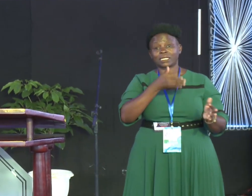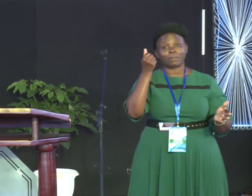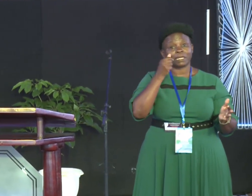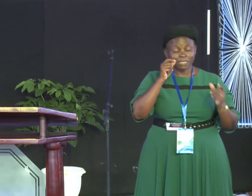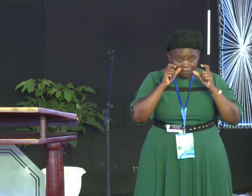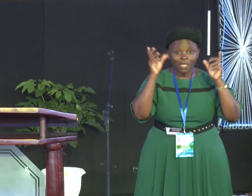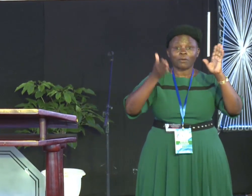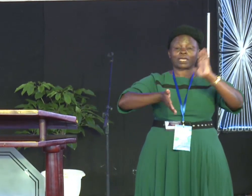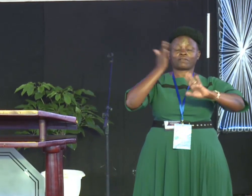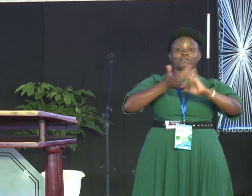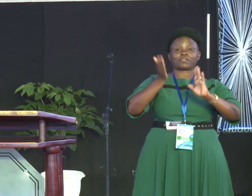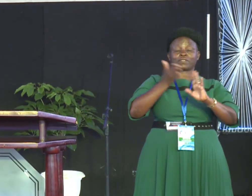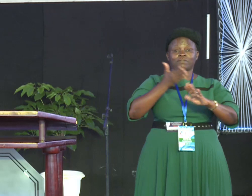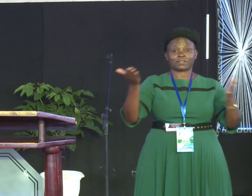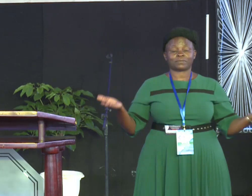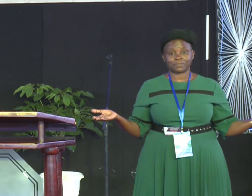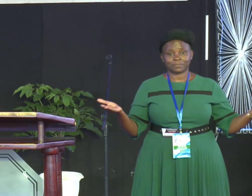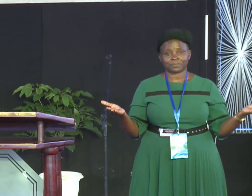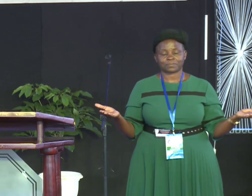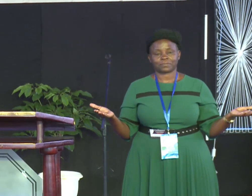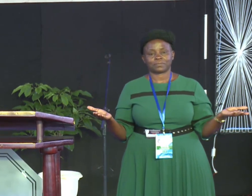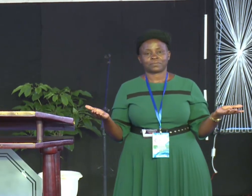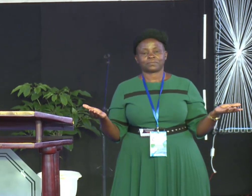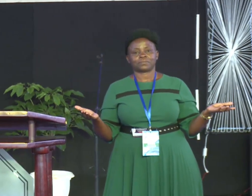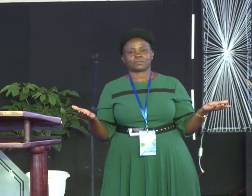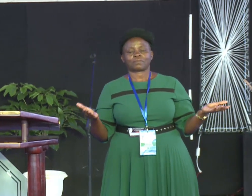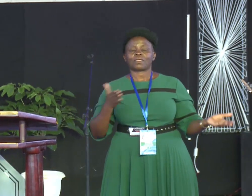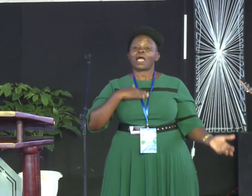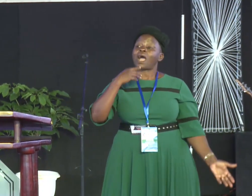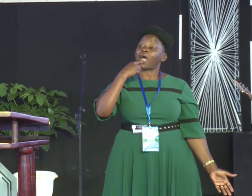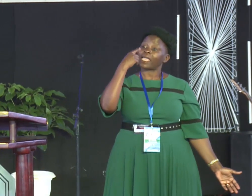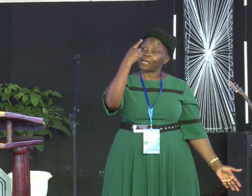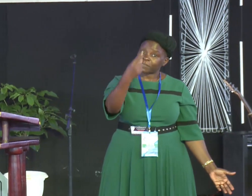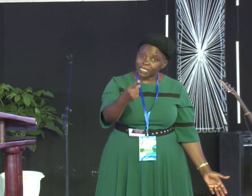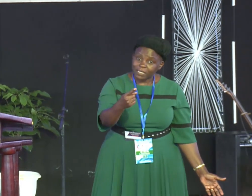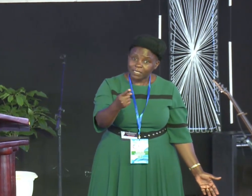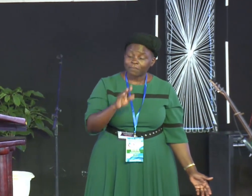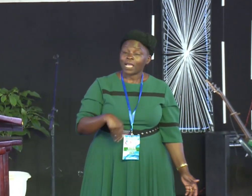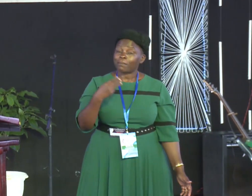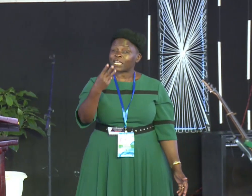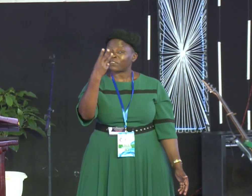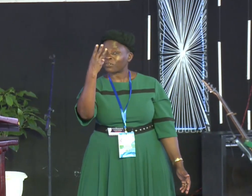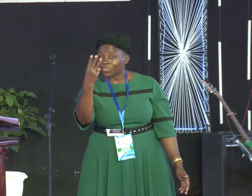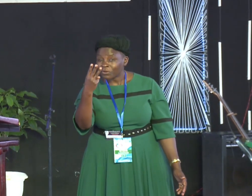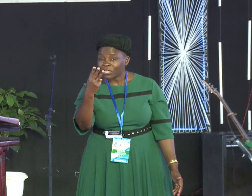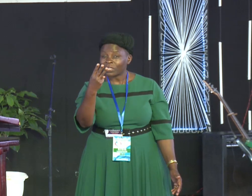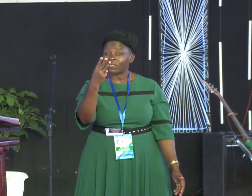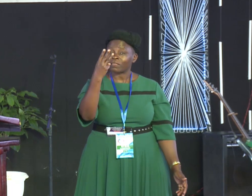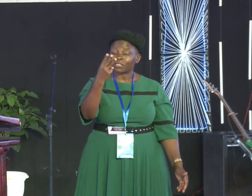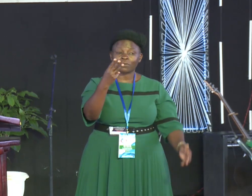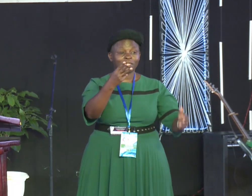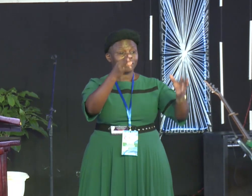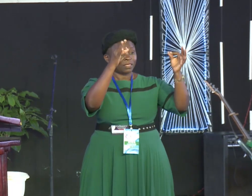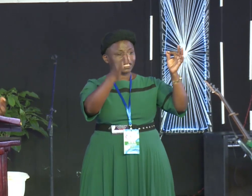quickly and you take your position in the spiritual realm. Ngambye ngenda kuwa ebigambo bisatu oba ebintu bisatu